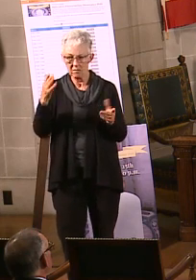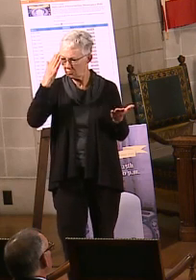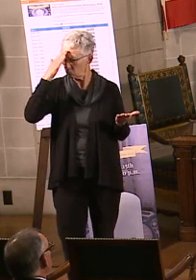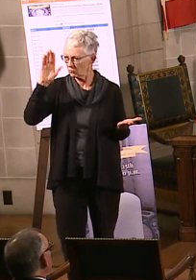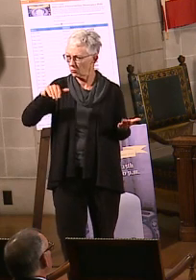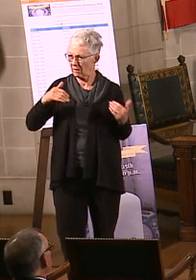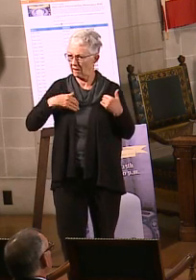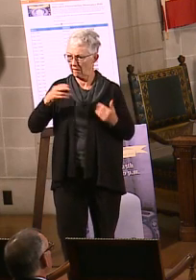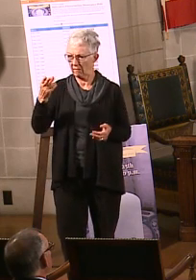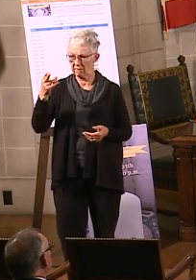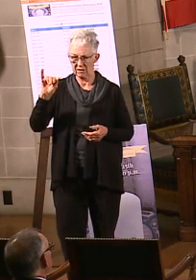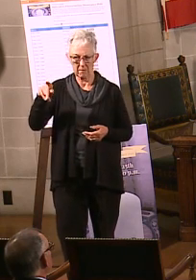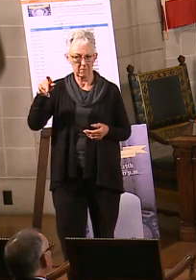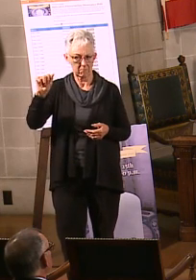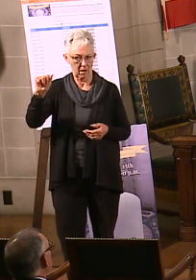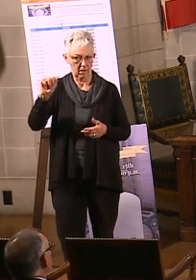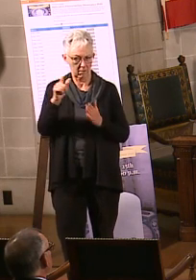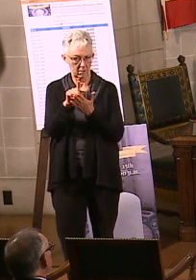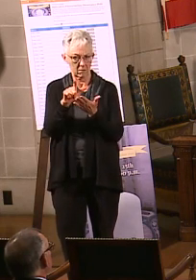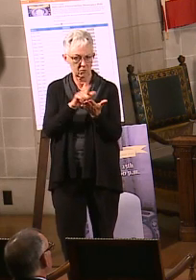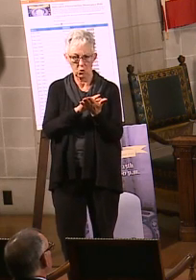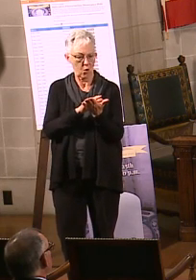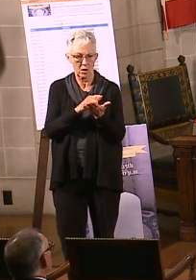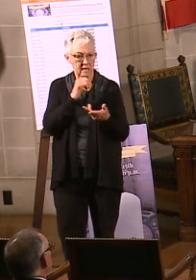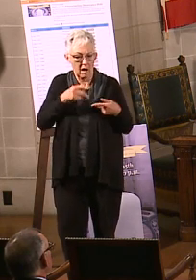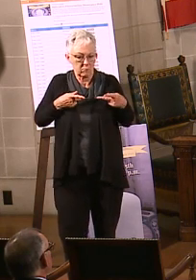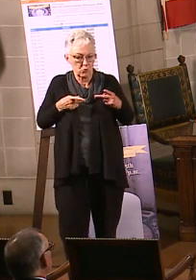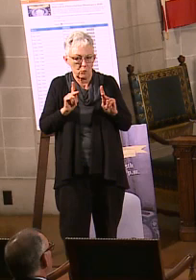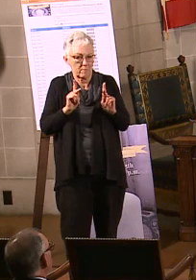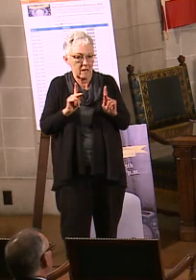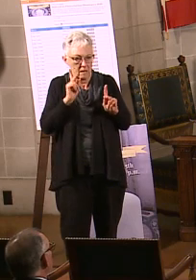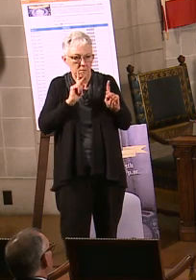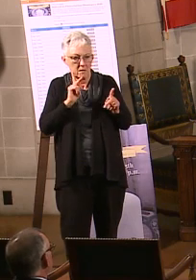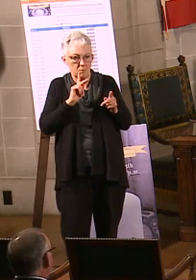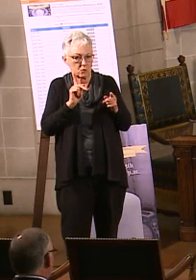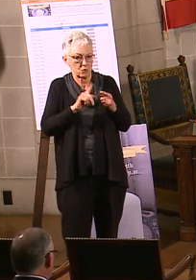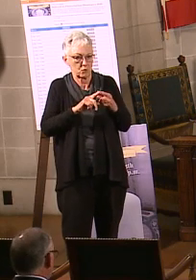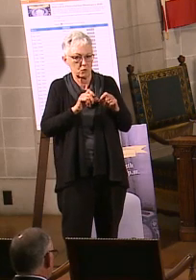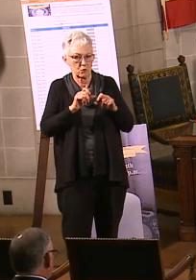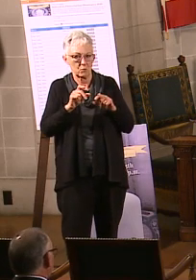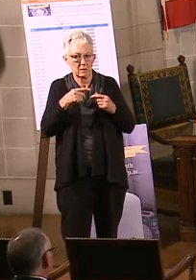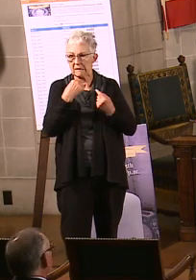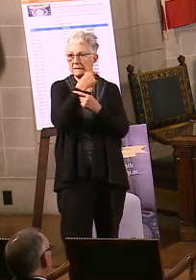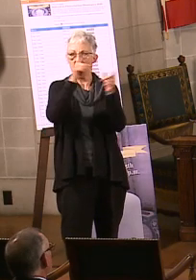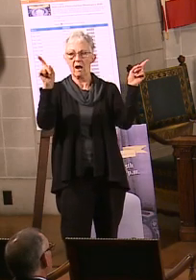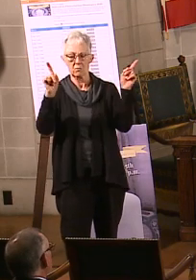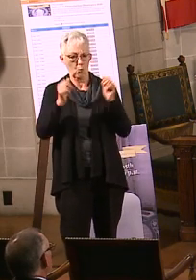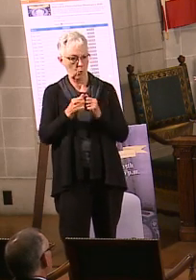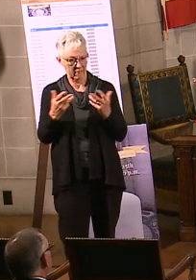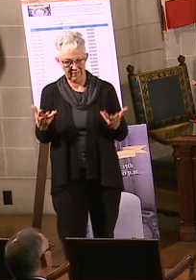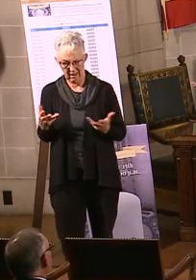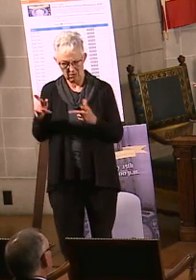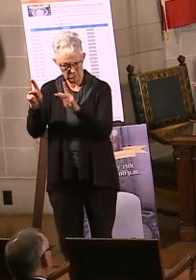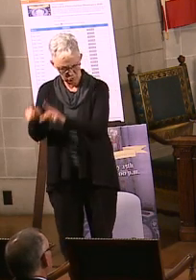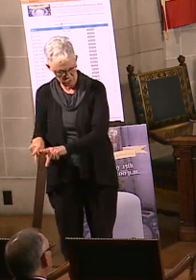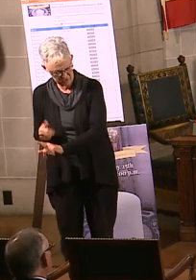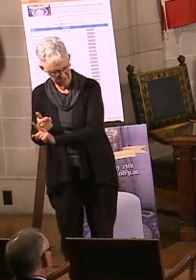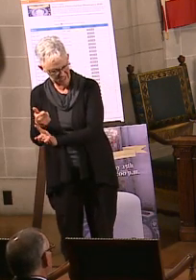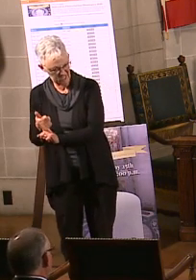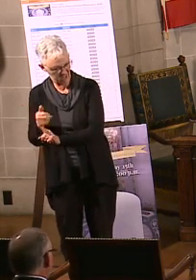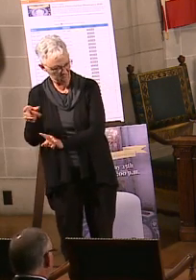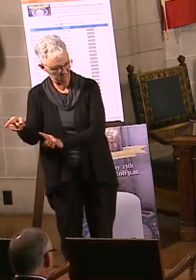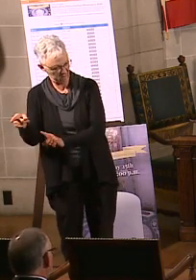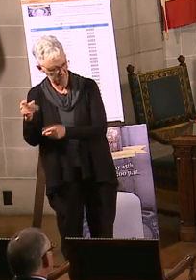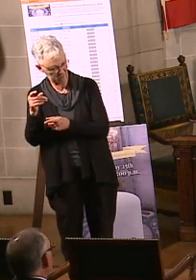contact tracing. Part of their contact tracing will be find out where have you been so that we can let those people know. But we don't tell the company that information,